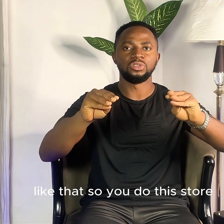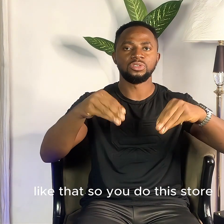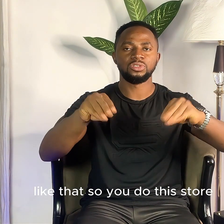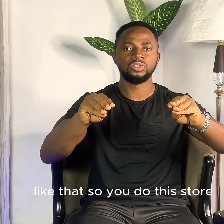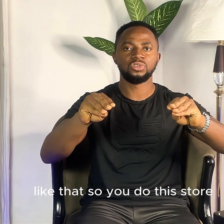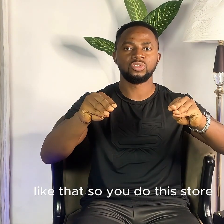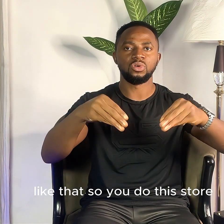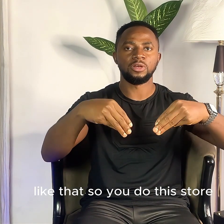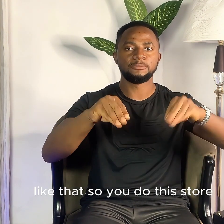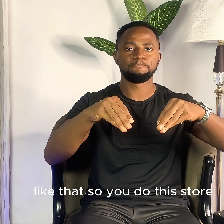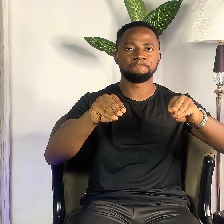this, store,